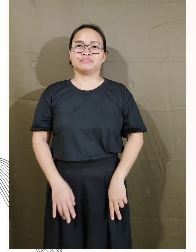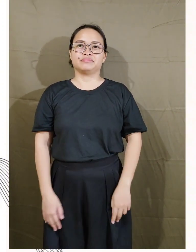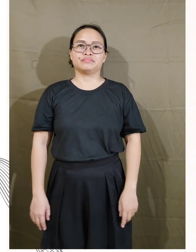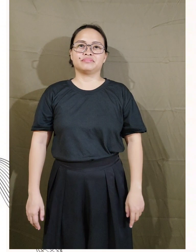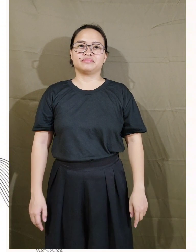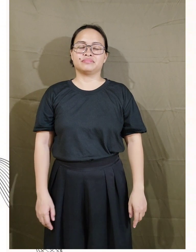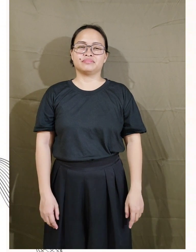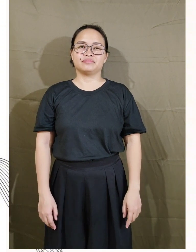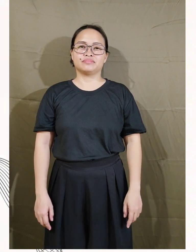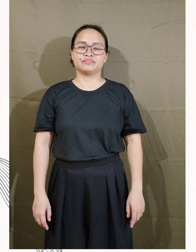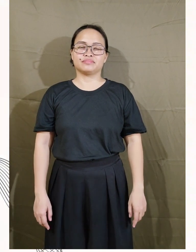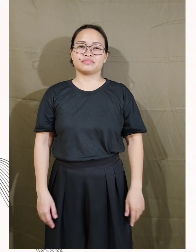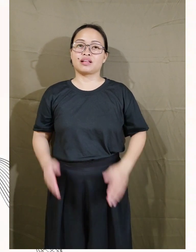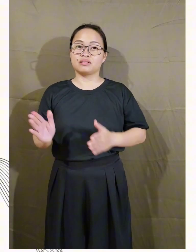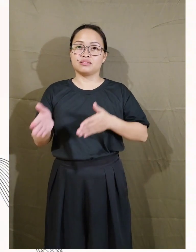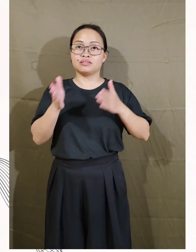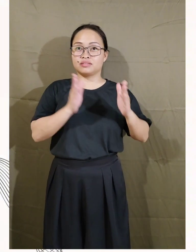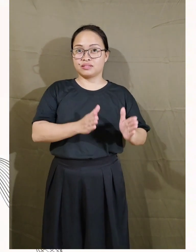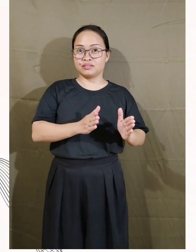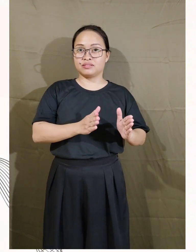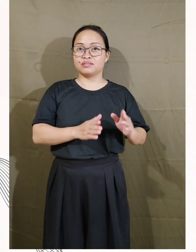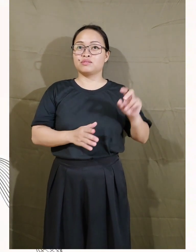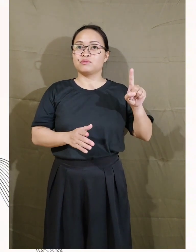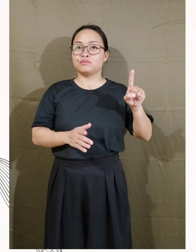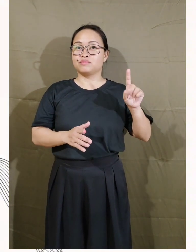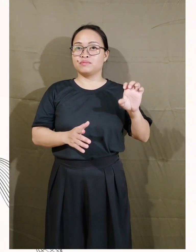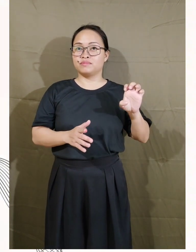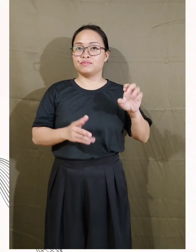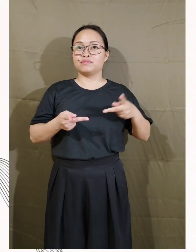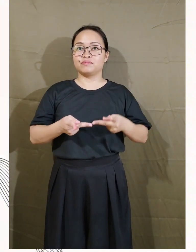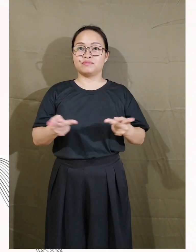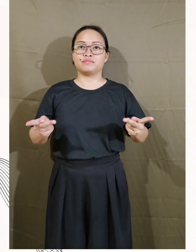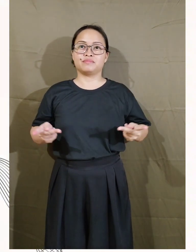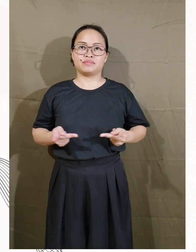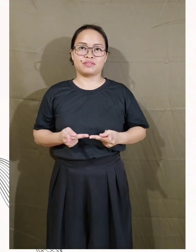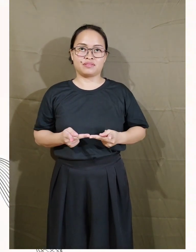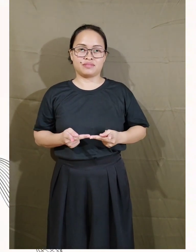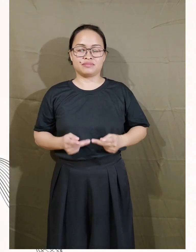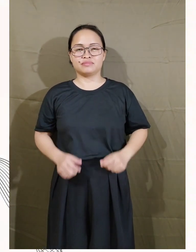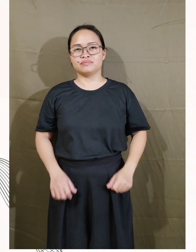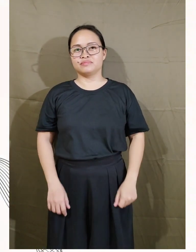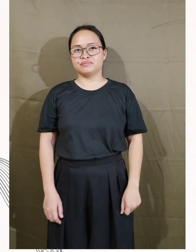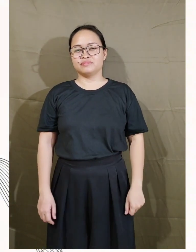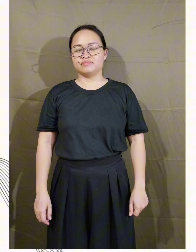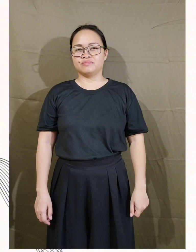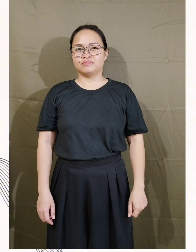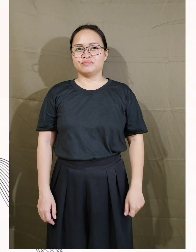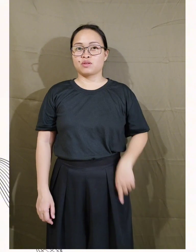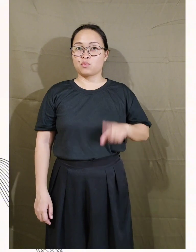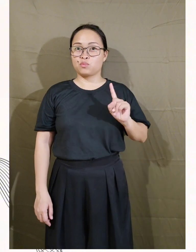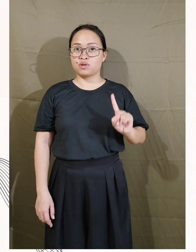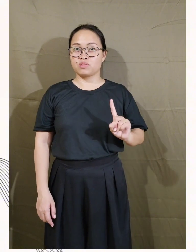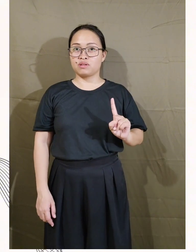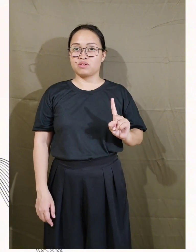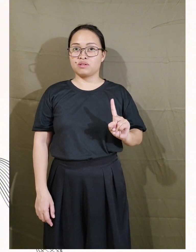Okay. Next, let's go to the hundreds place.